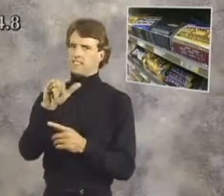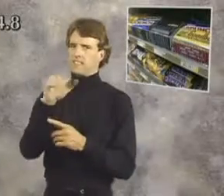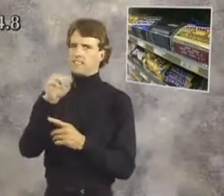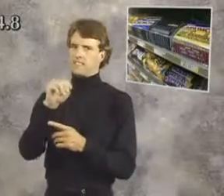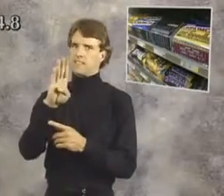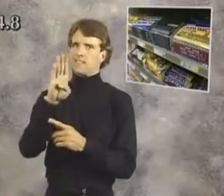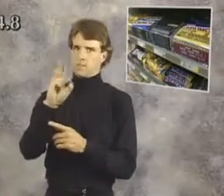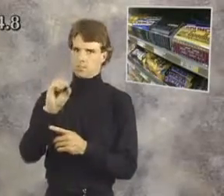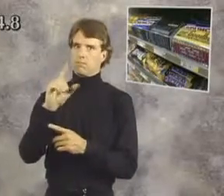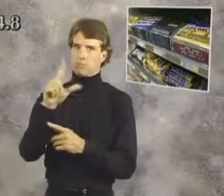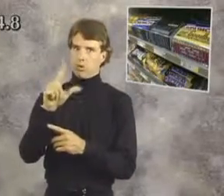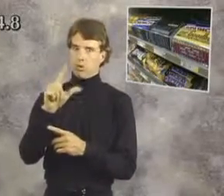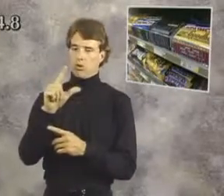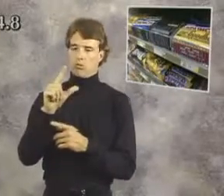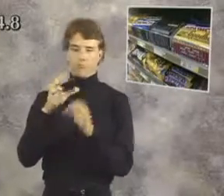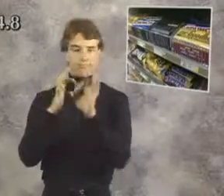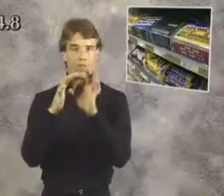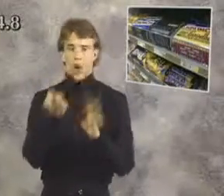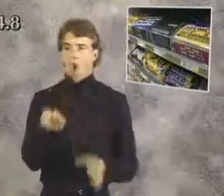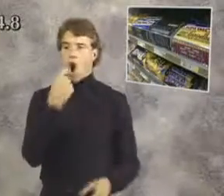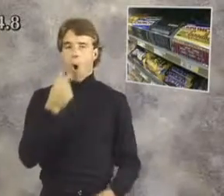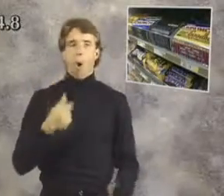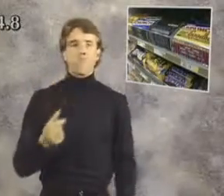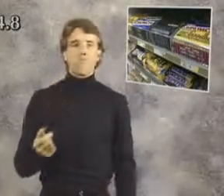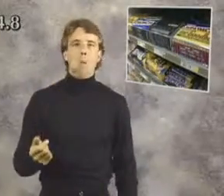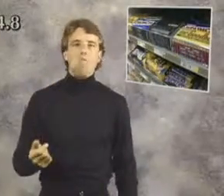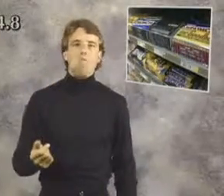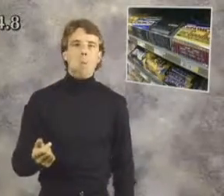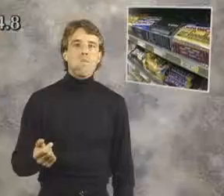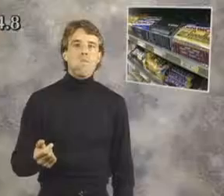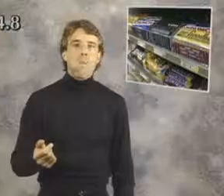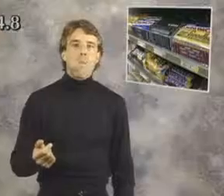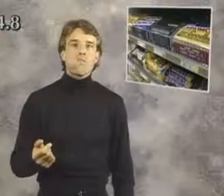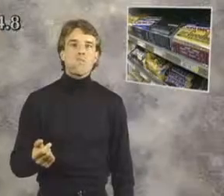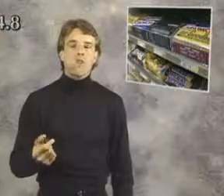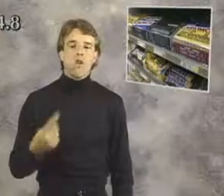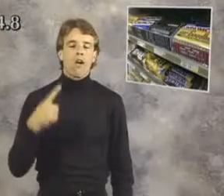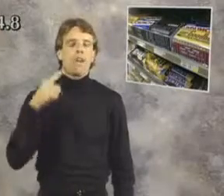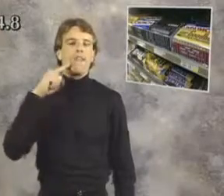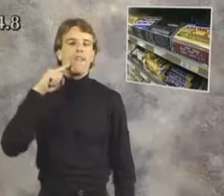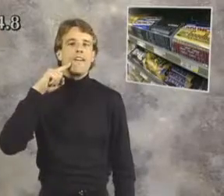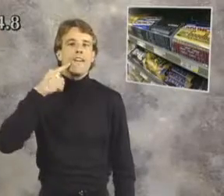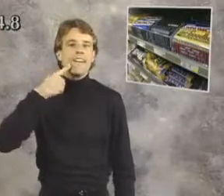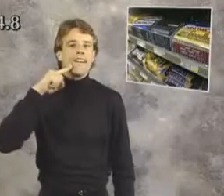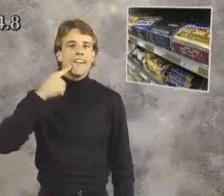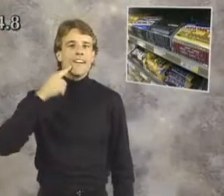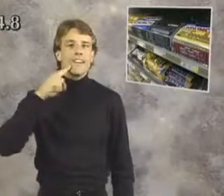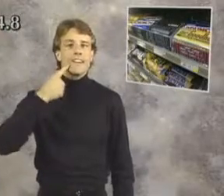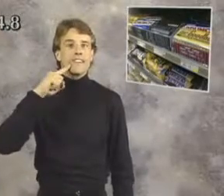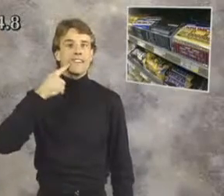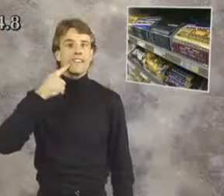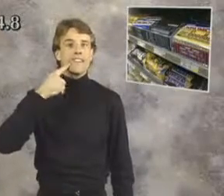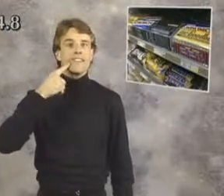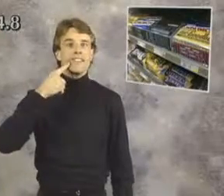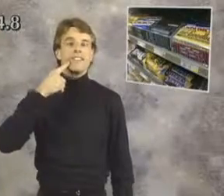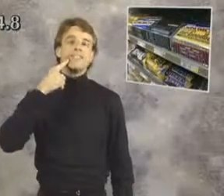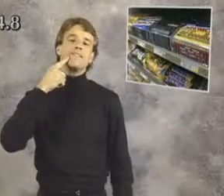This is really a symbolic representation, but it shows the candy in the mouth. Candy.